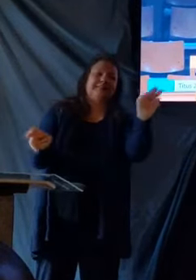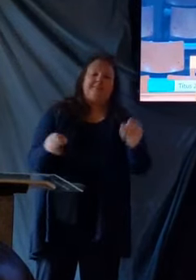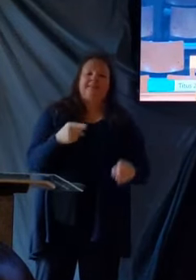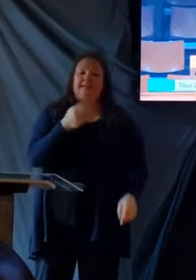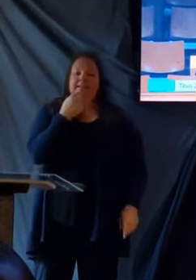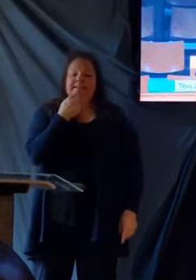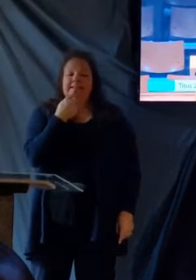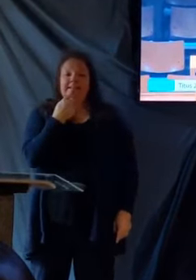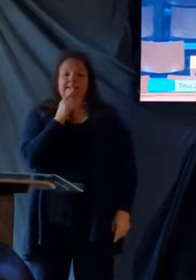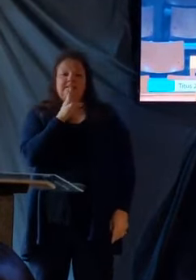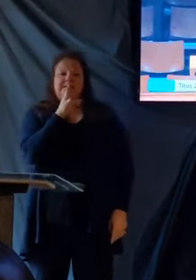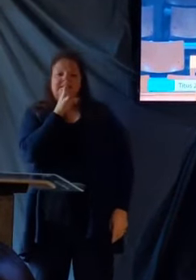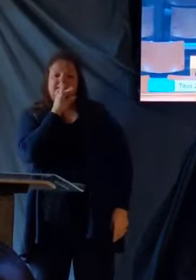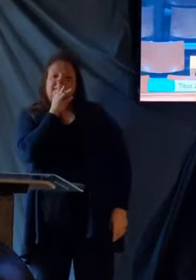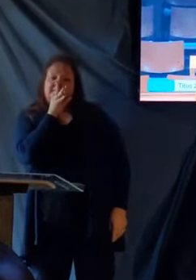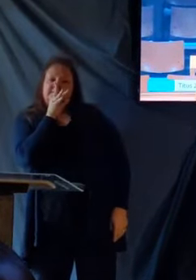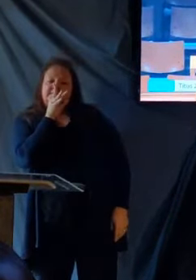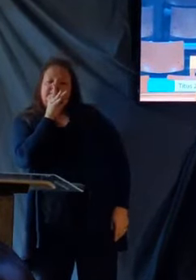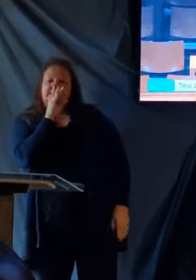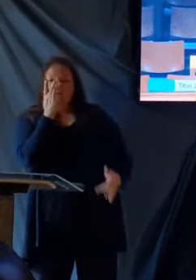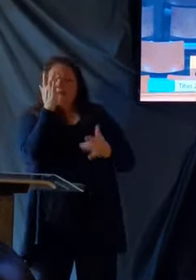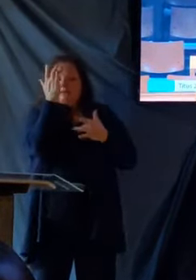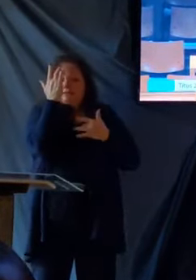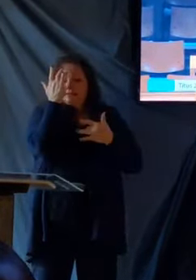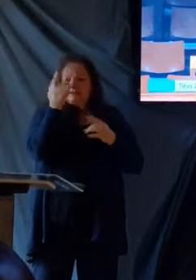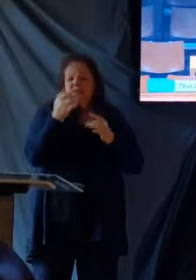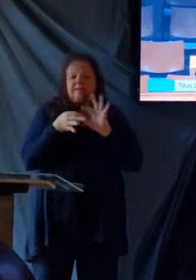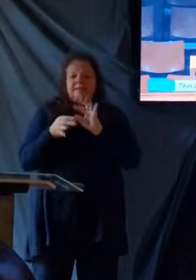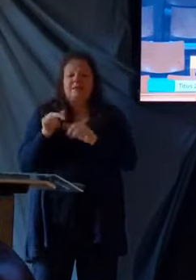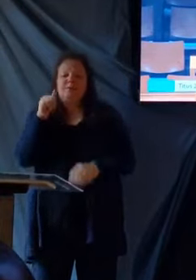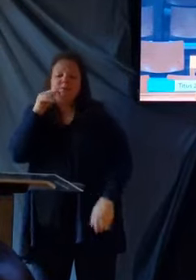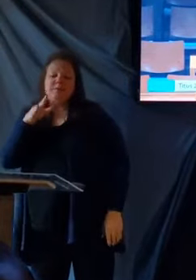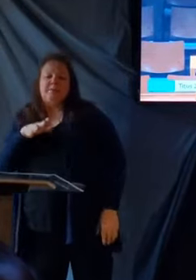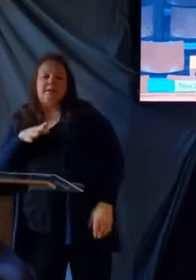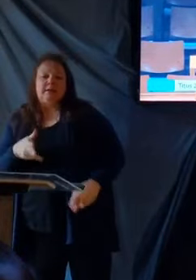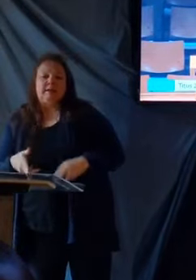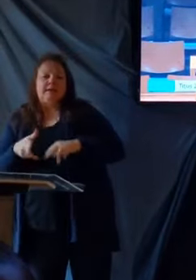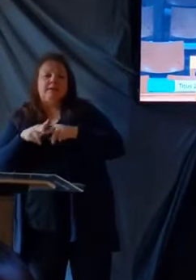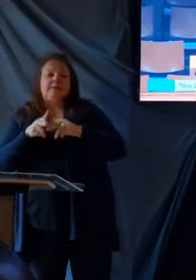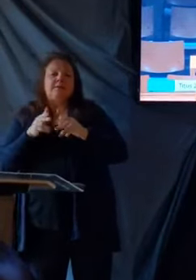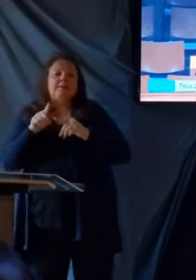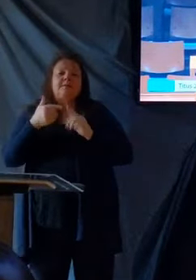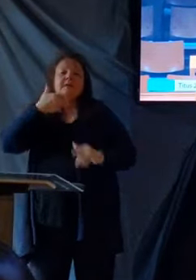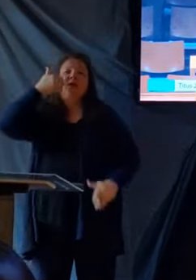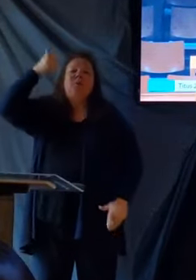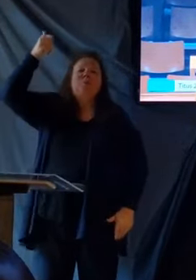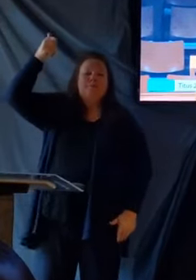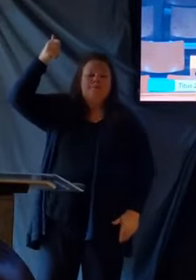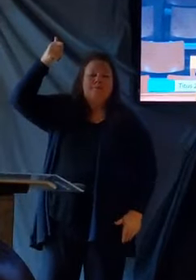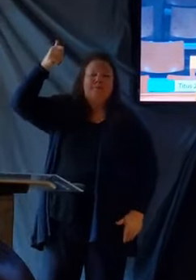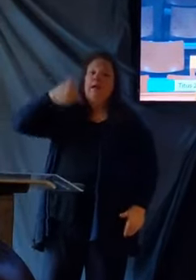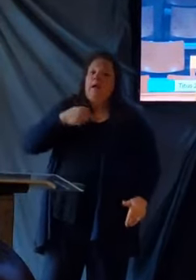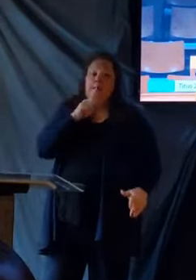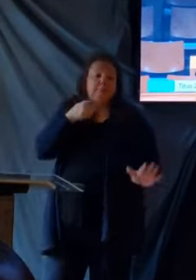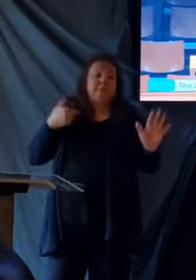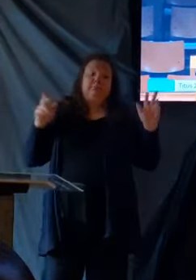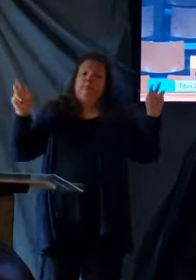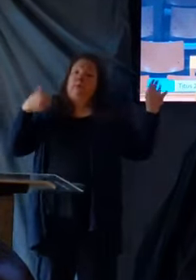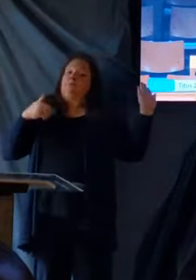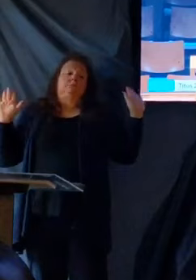says, talkativeness is a disease of women, and it is increased by old age. Now, I didn't say